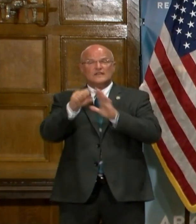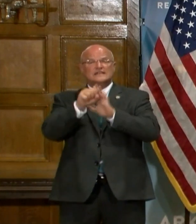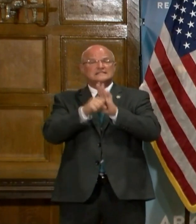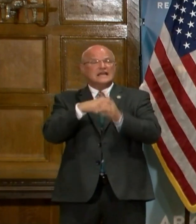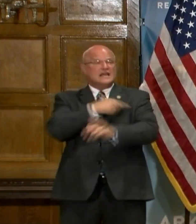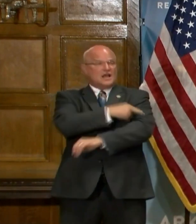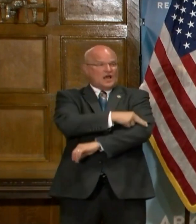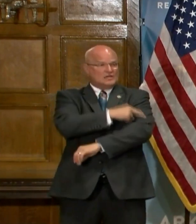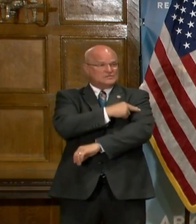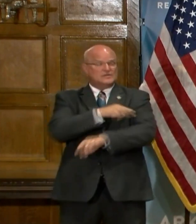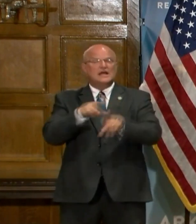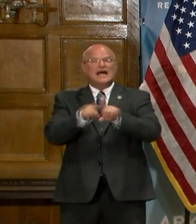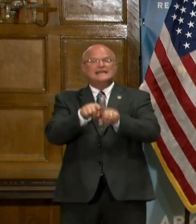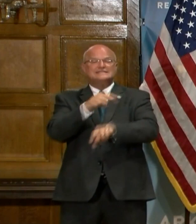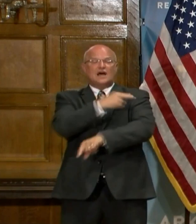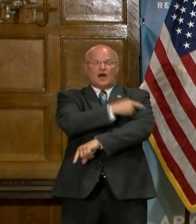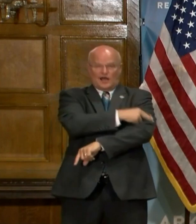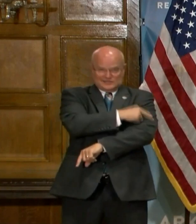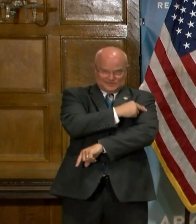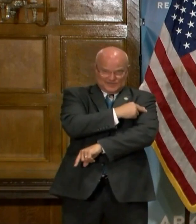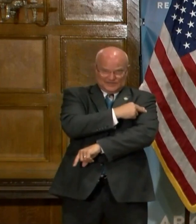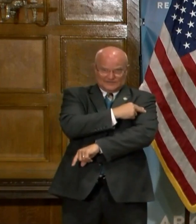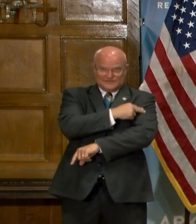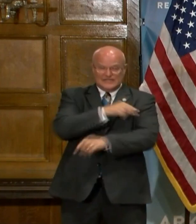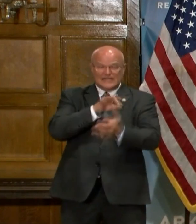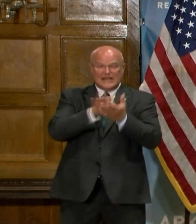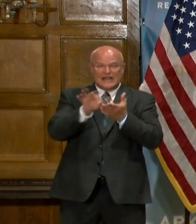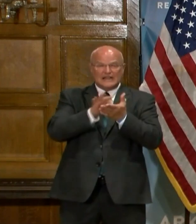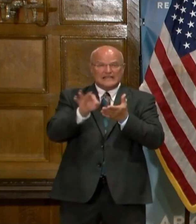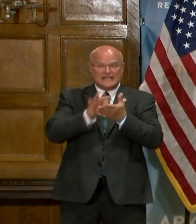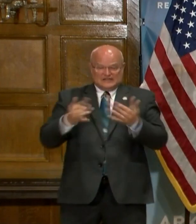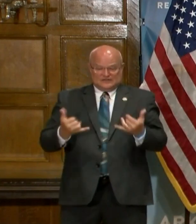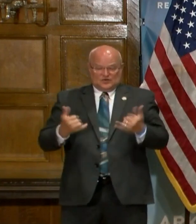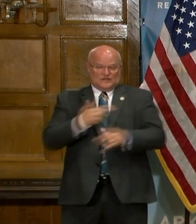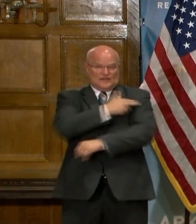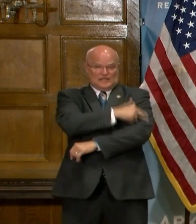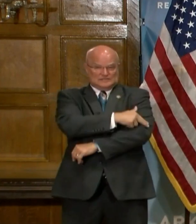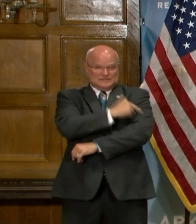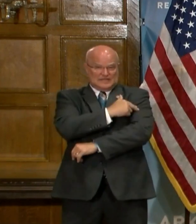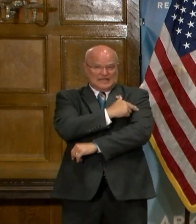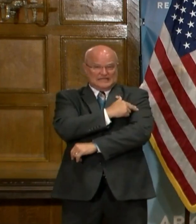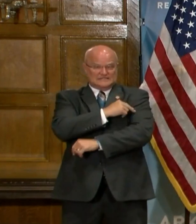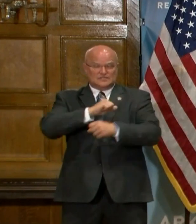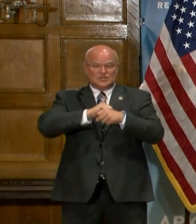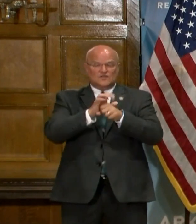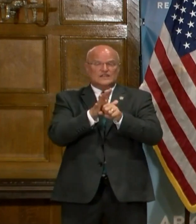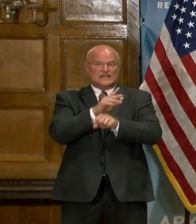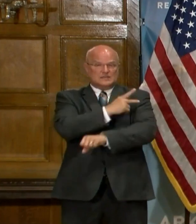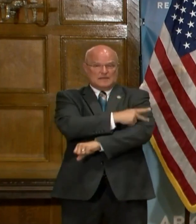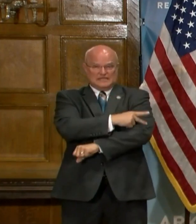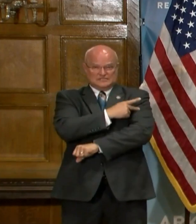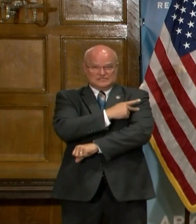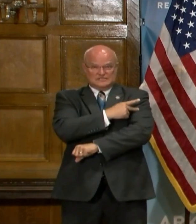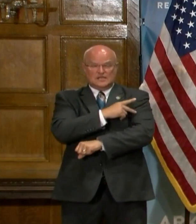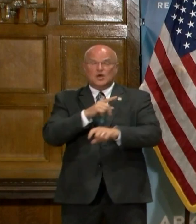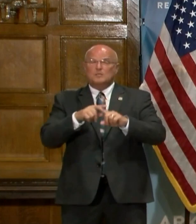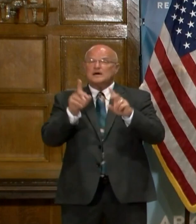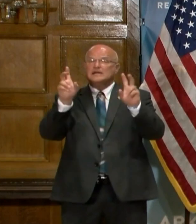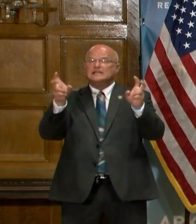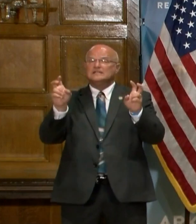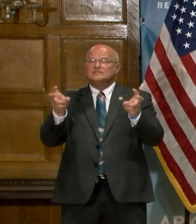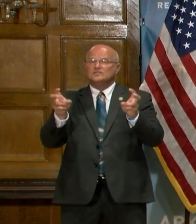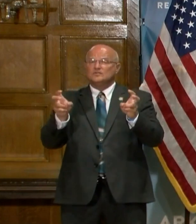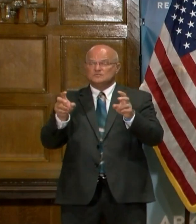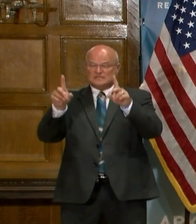state hospital as a hospital in our counting of currently hospitalized COVID-19 patients, but in terms